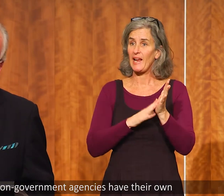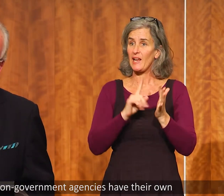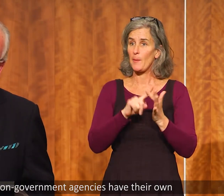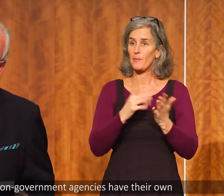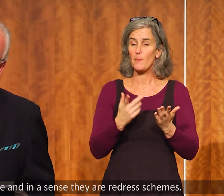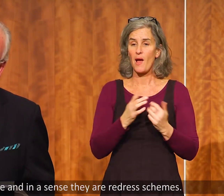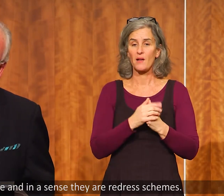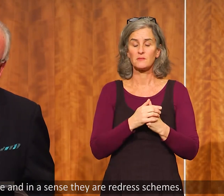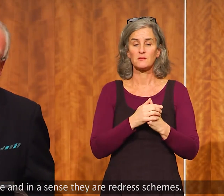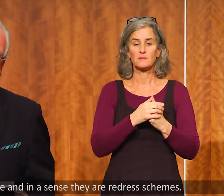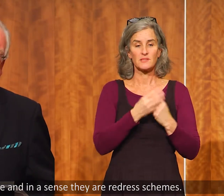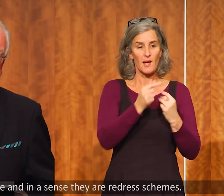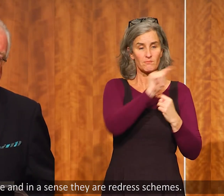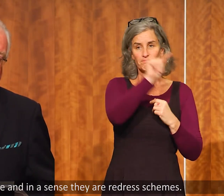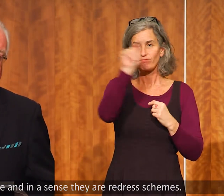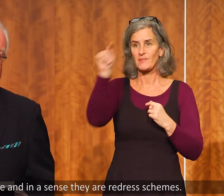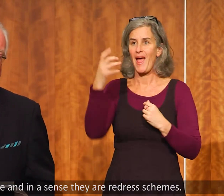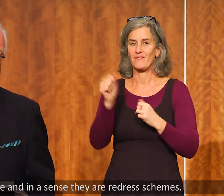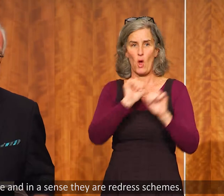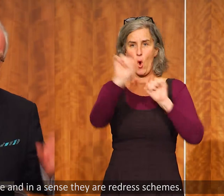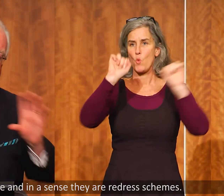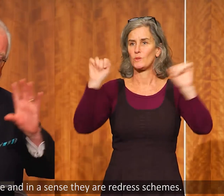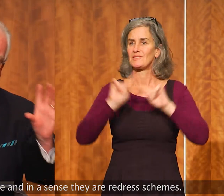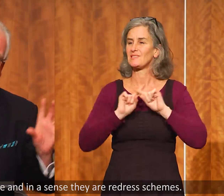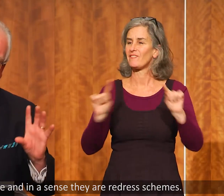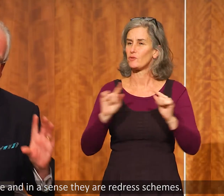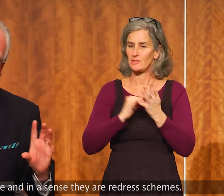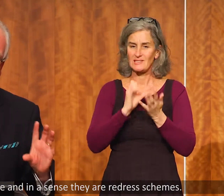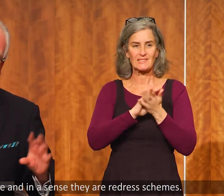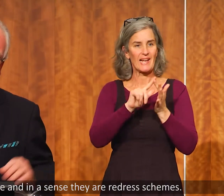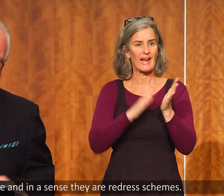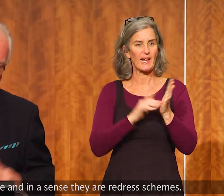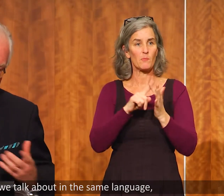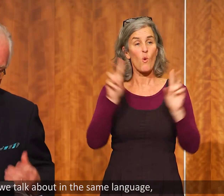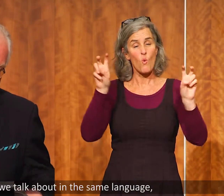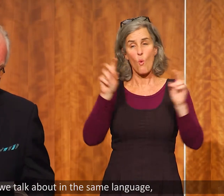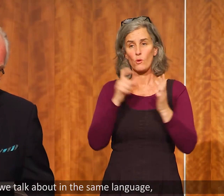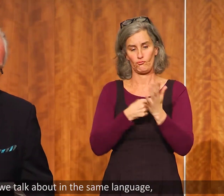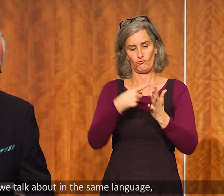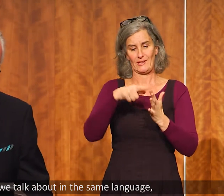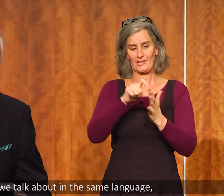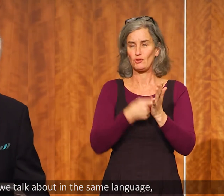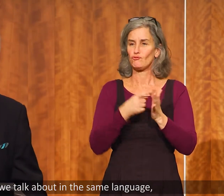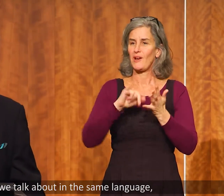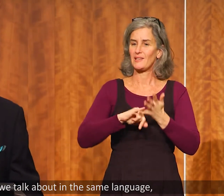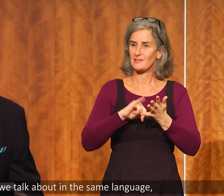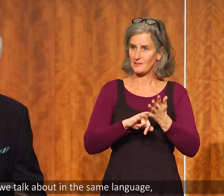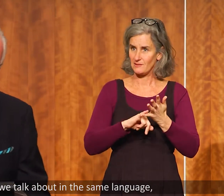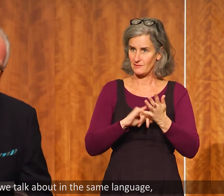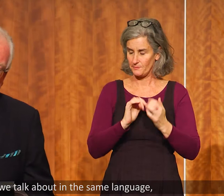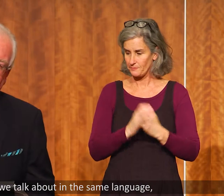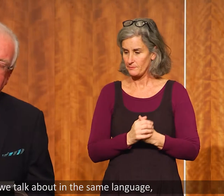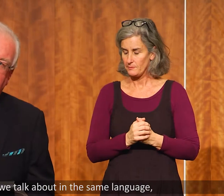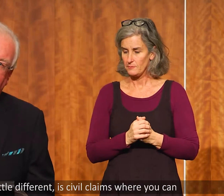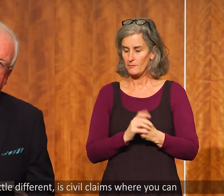agencies have their own schemes available. And in a sense, they're redress schemes. The third we talk about in the